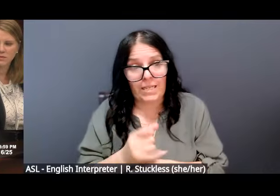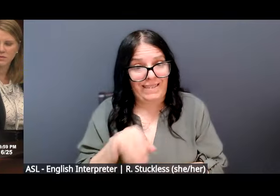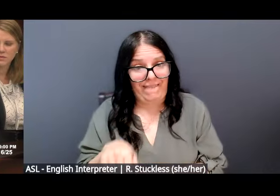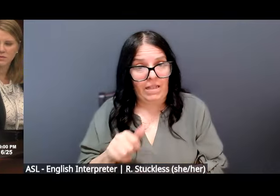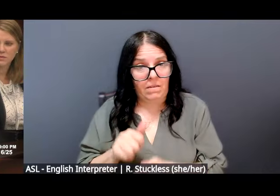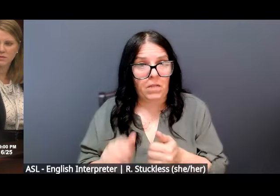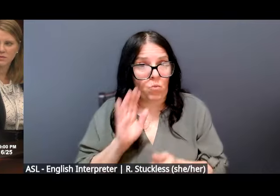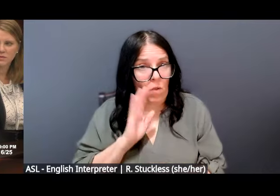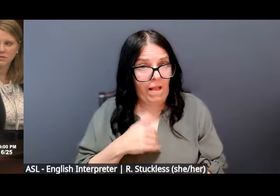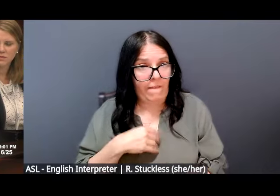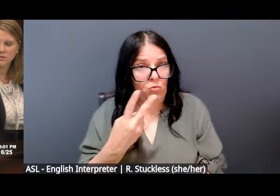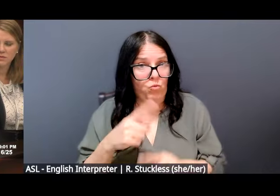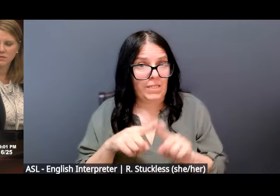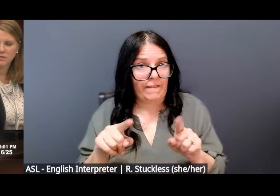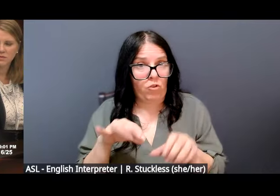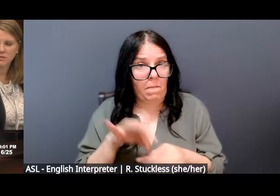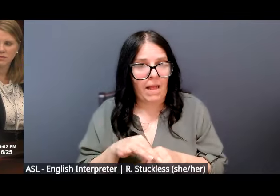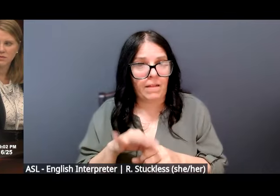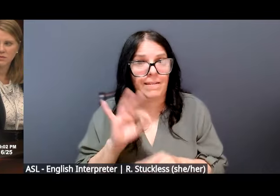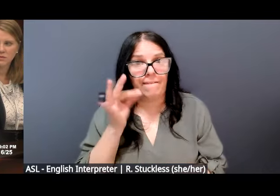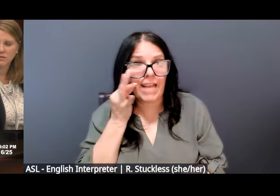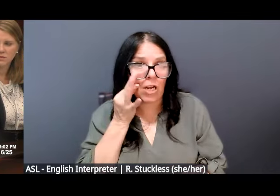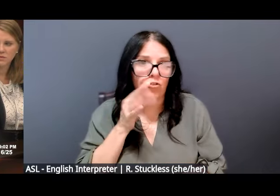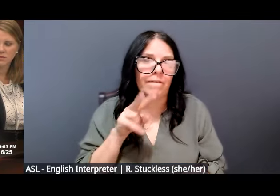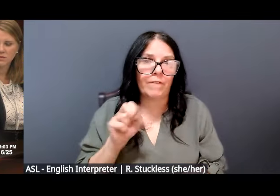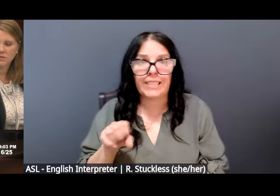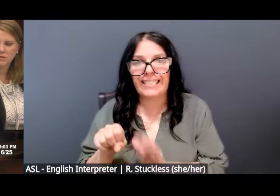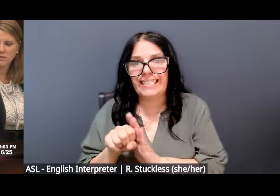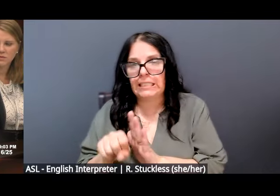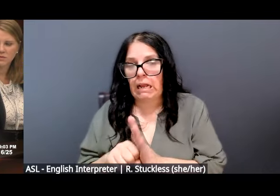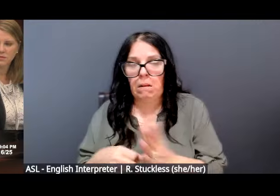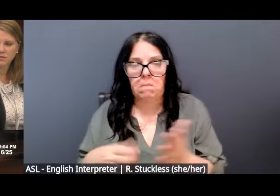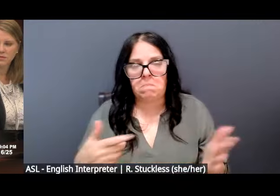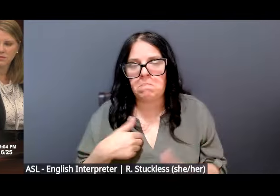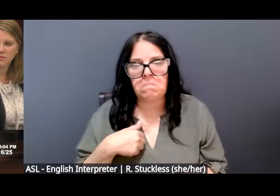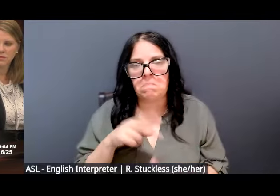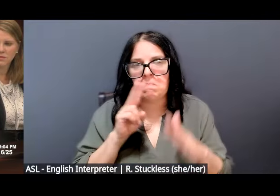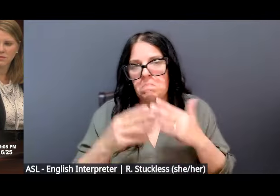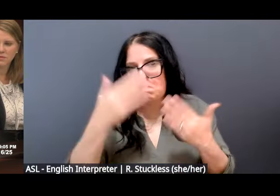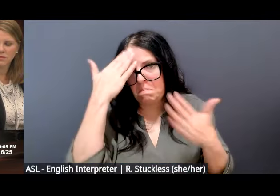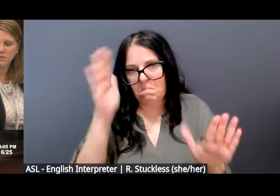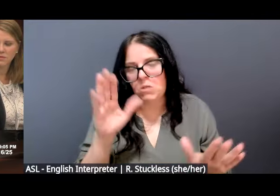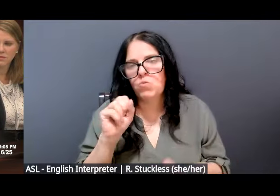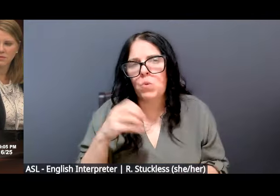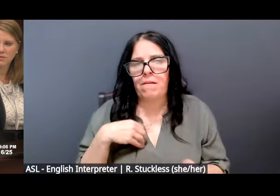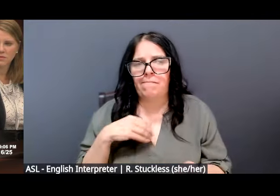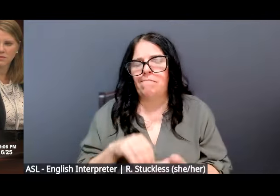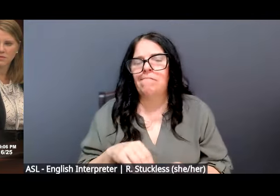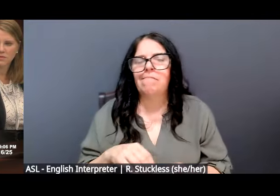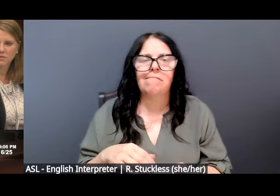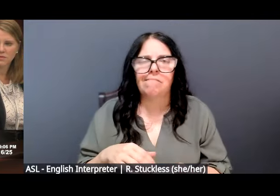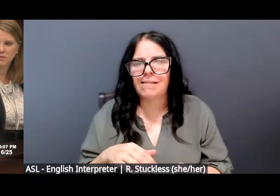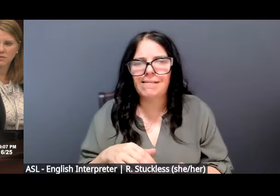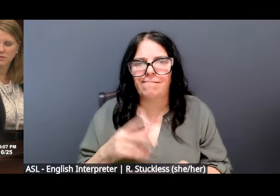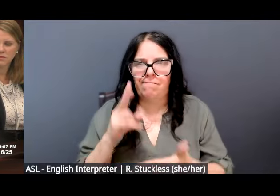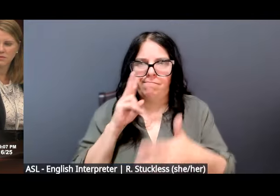2 separate ballots, a federal only ballot versus a state ballot versus a both ballot, or if it would be